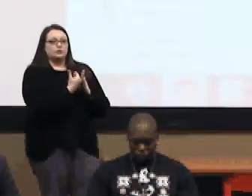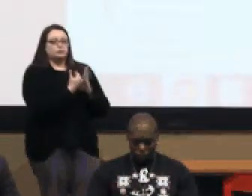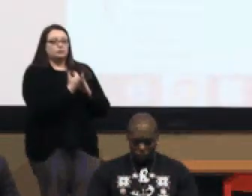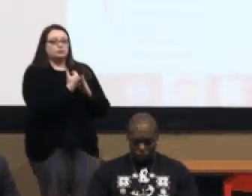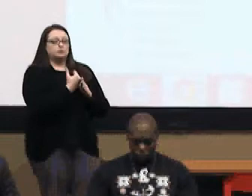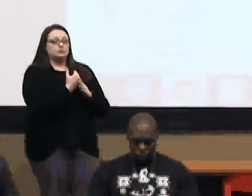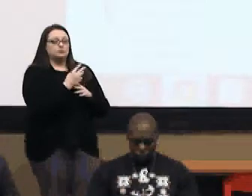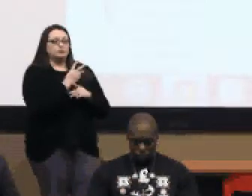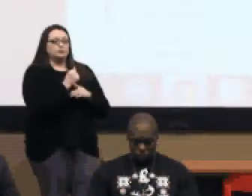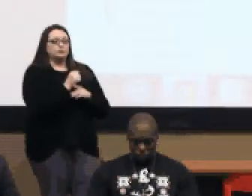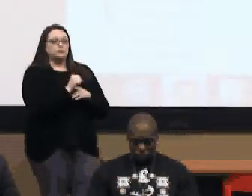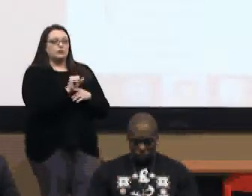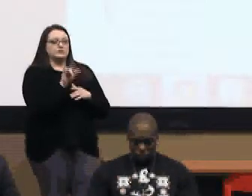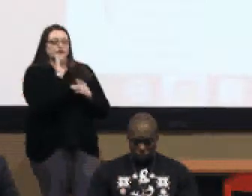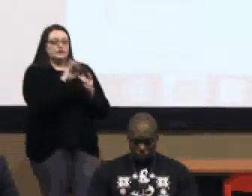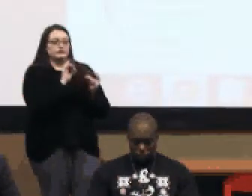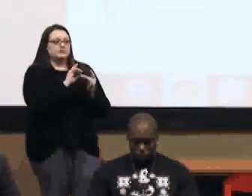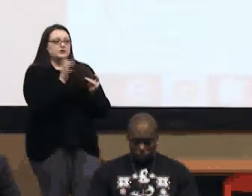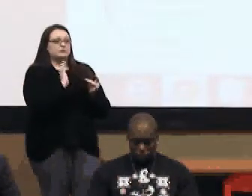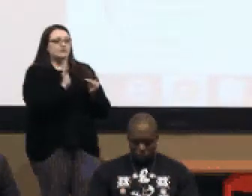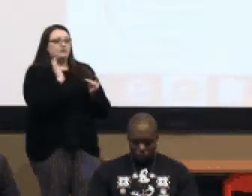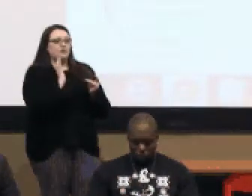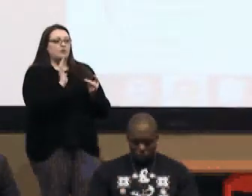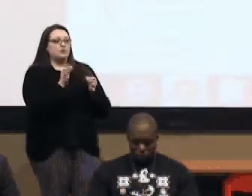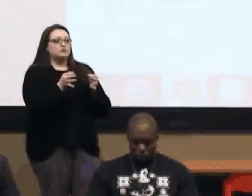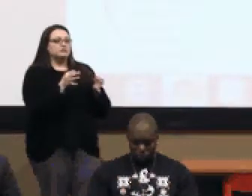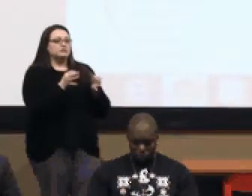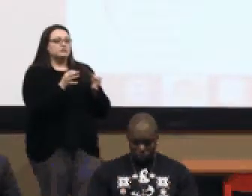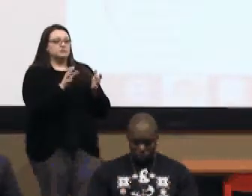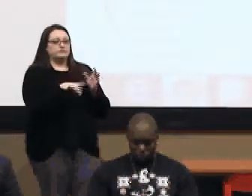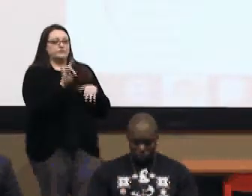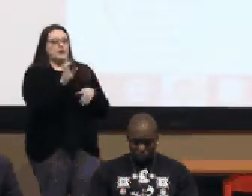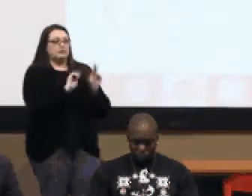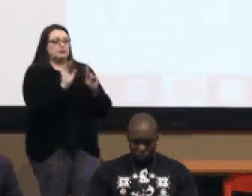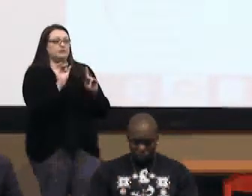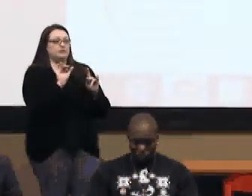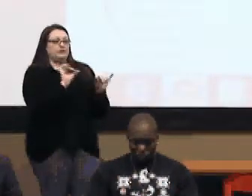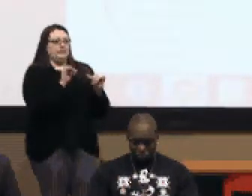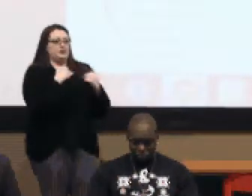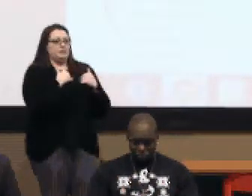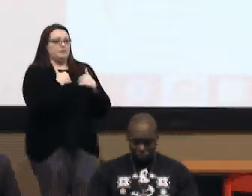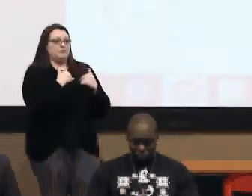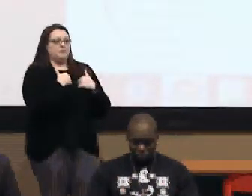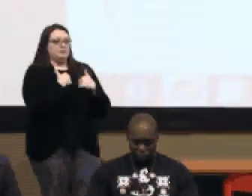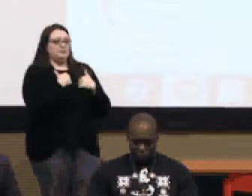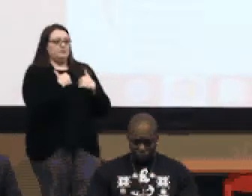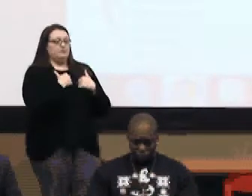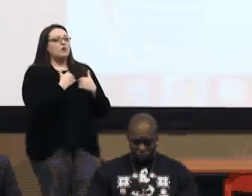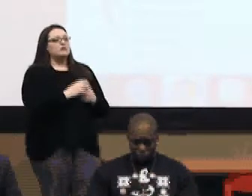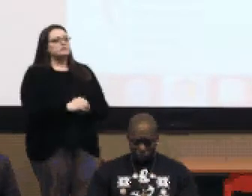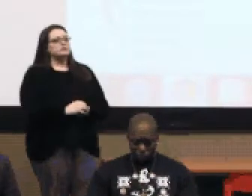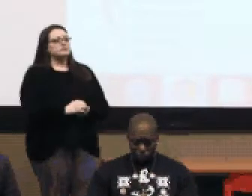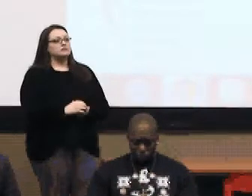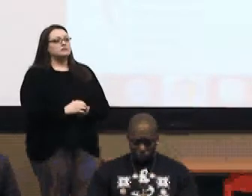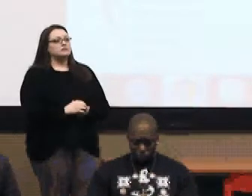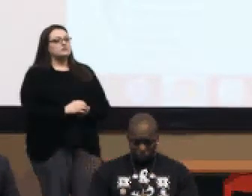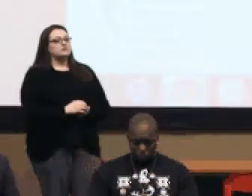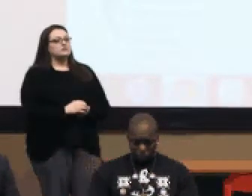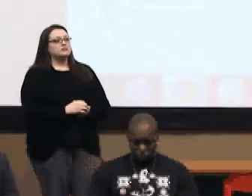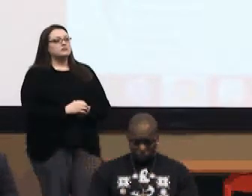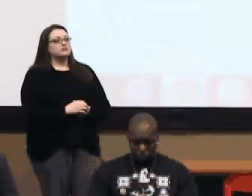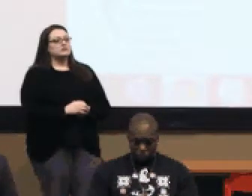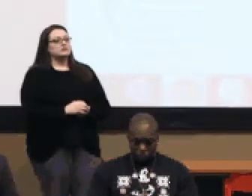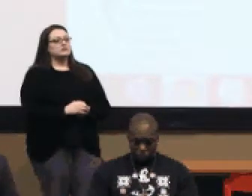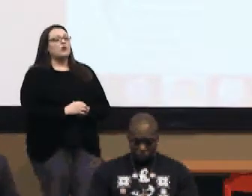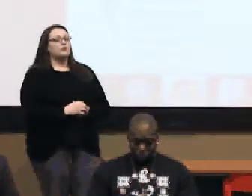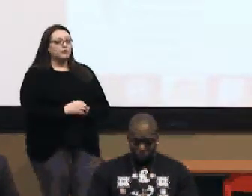was, like I had said, to find people like us. Right? I felt like when I started my first company that I was on an island, that I was the